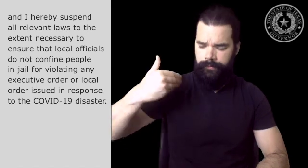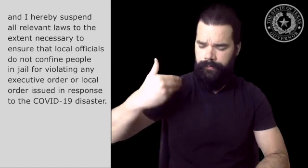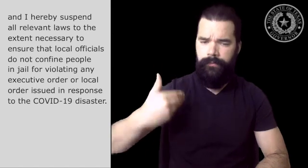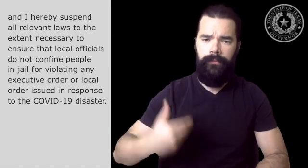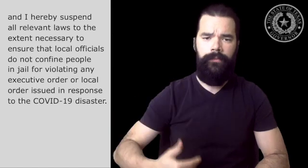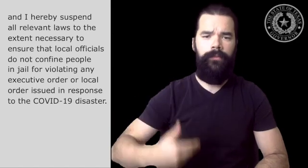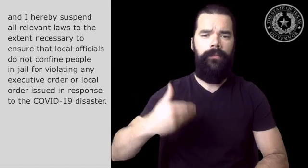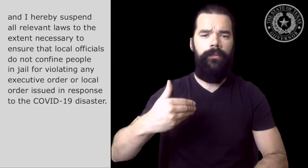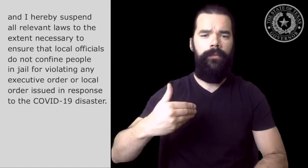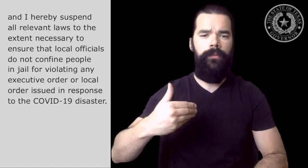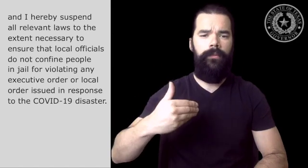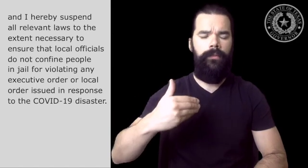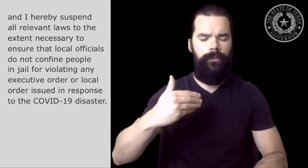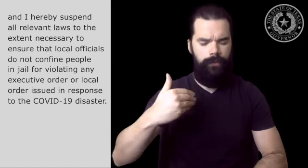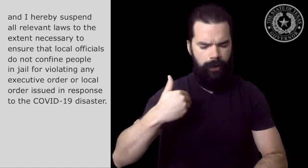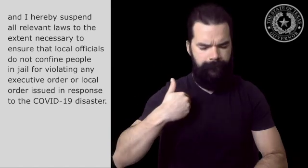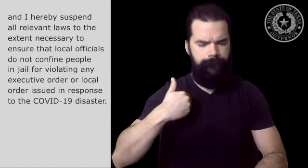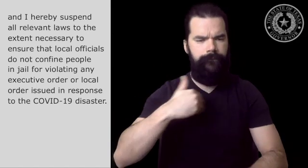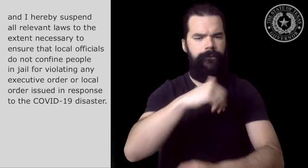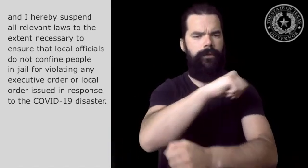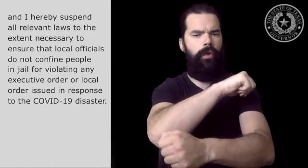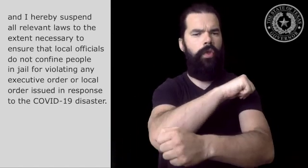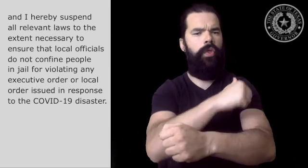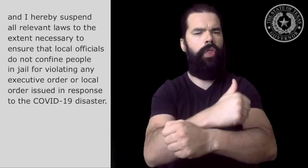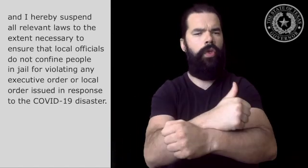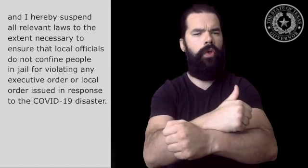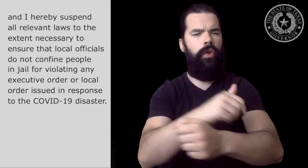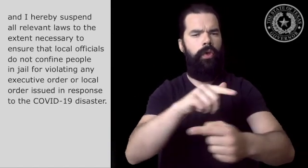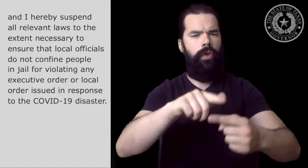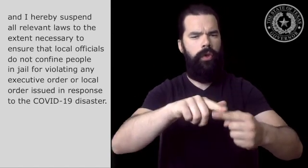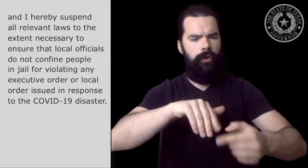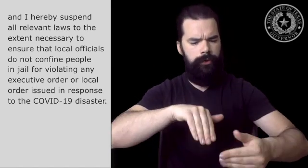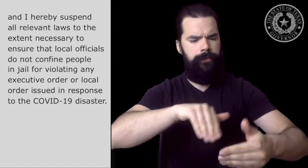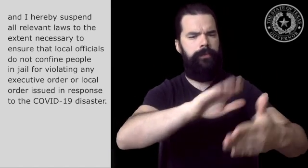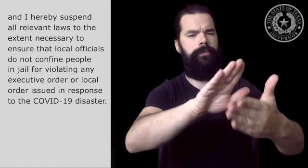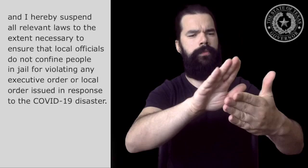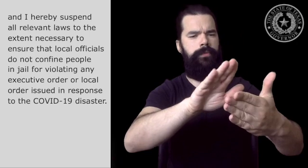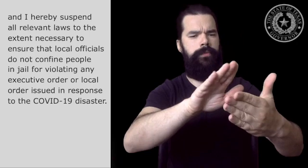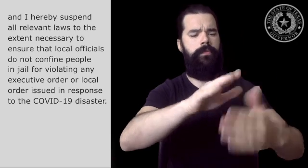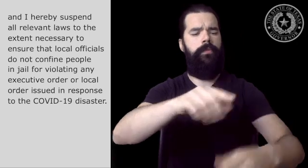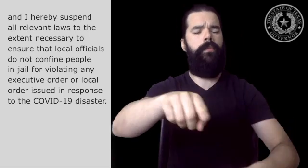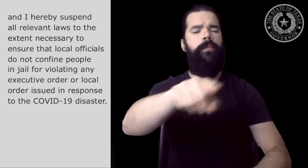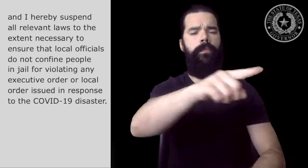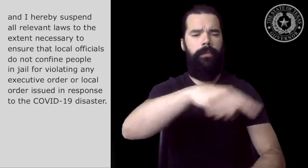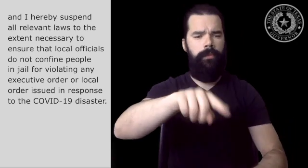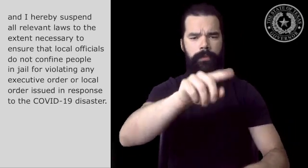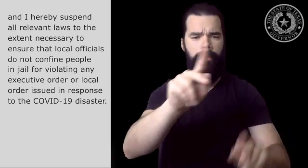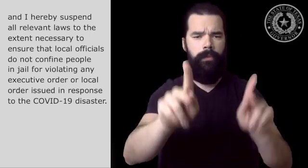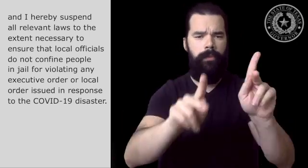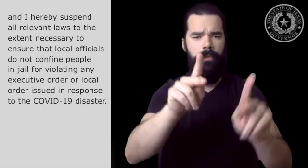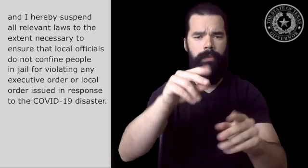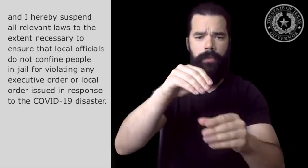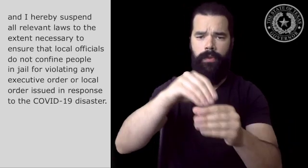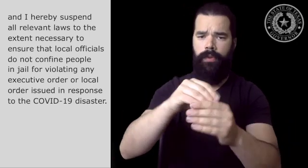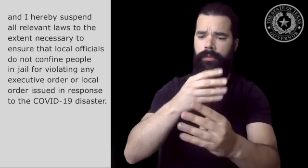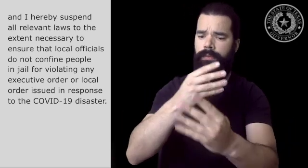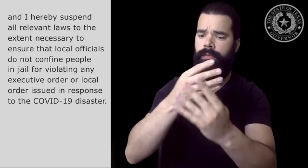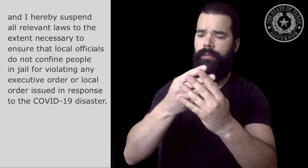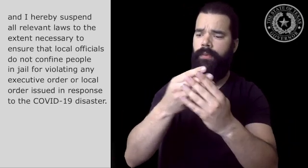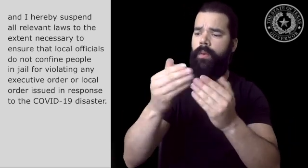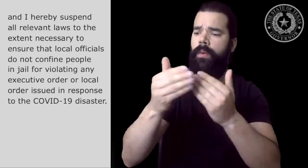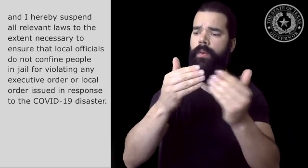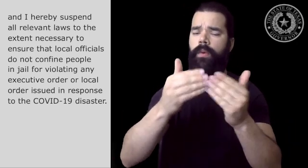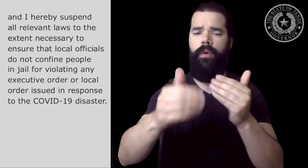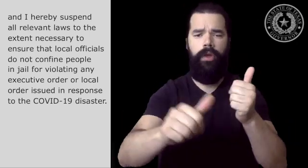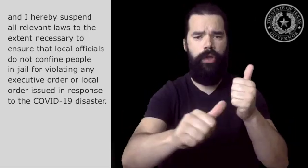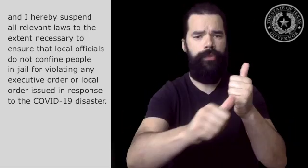And I hereby suspend all relevant laws to the extent necessary to ensure that local officials do